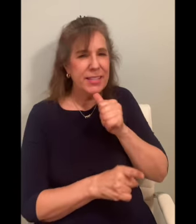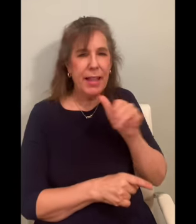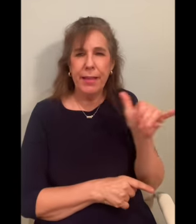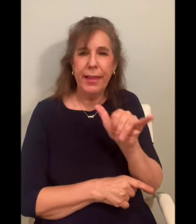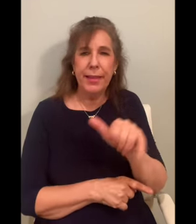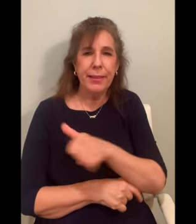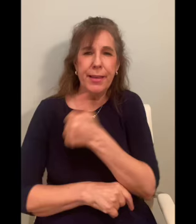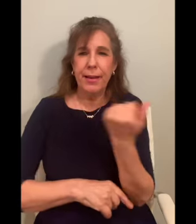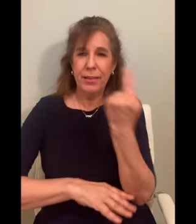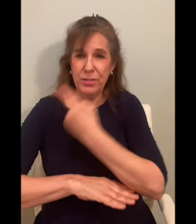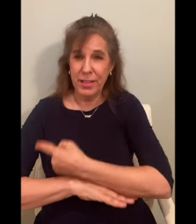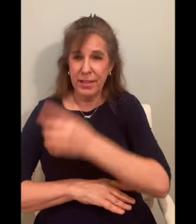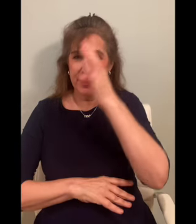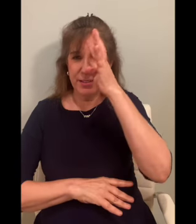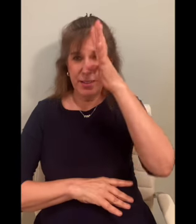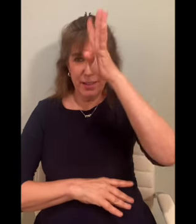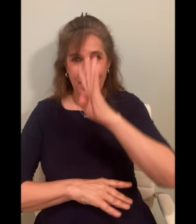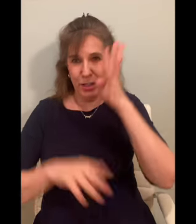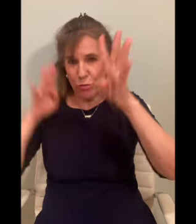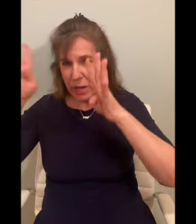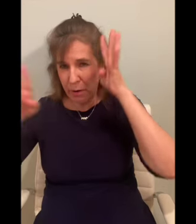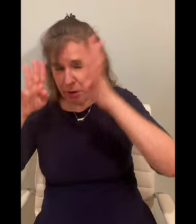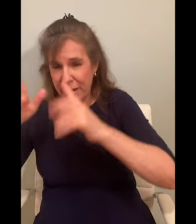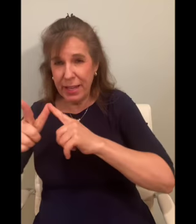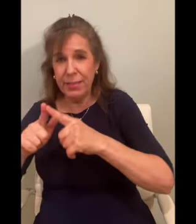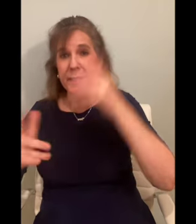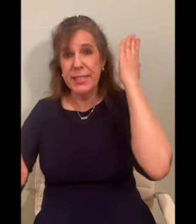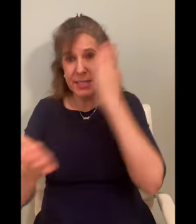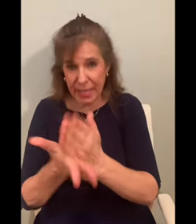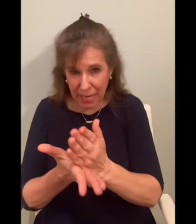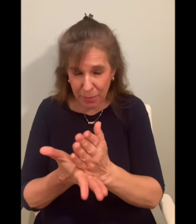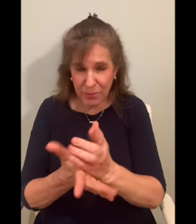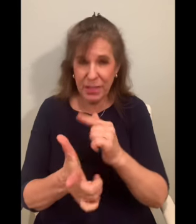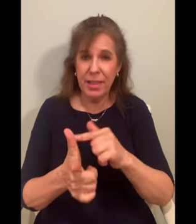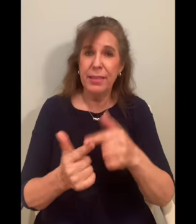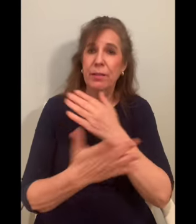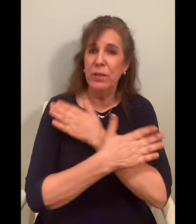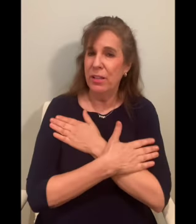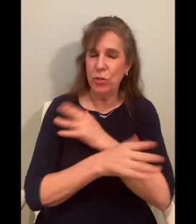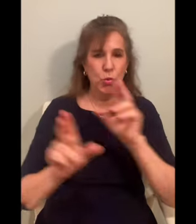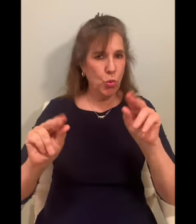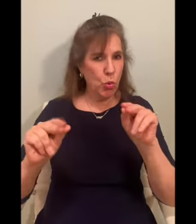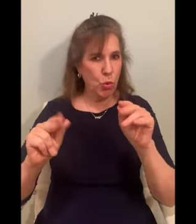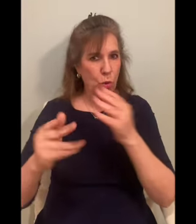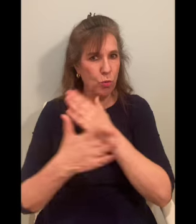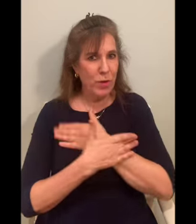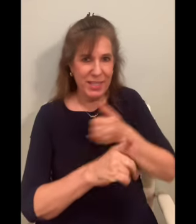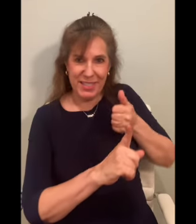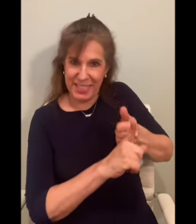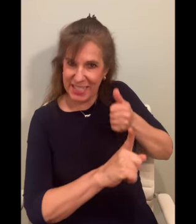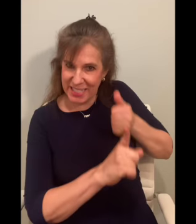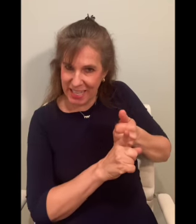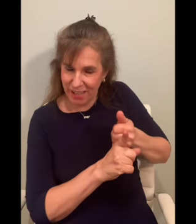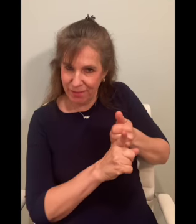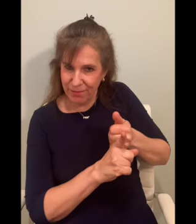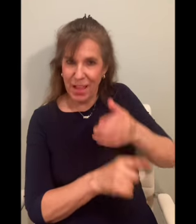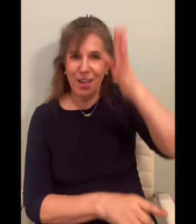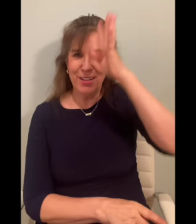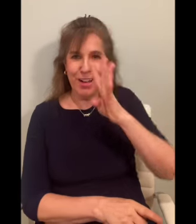momentum of restfulness on day number 7. That, in a nutshell, is all with that